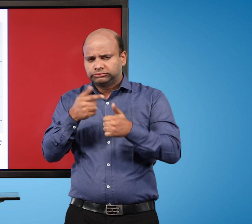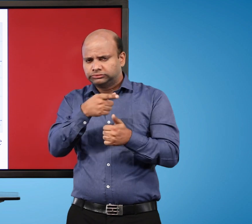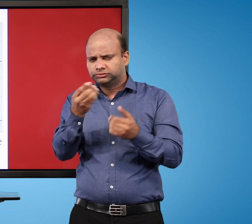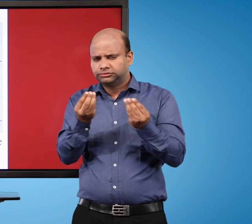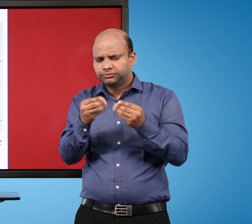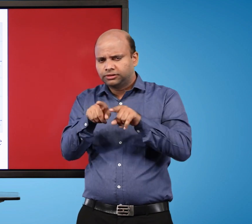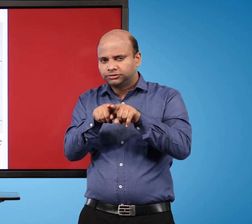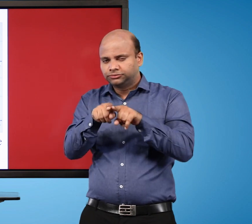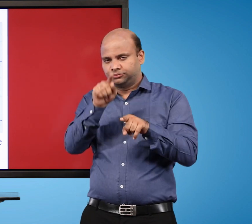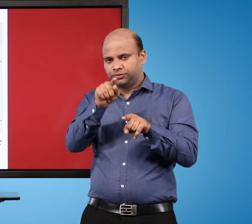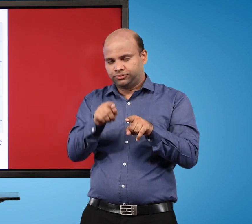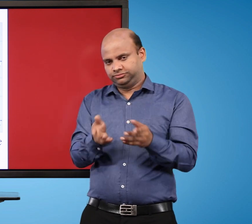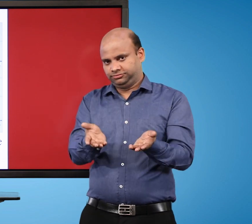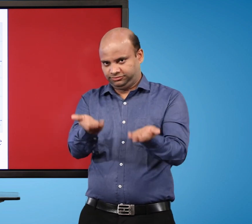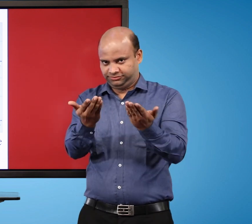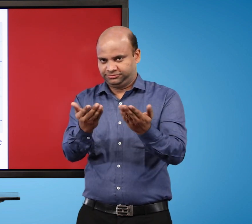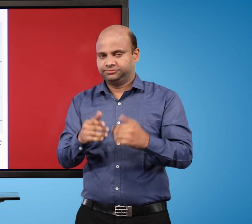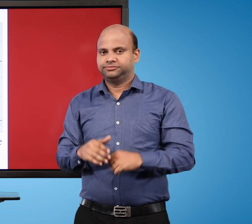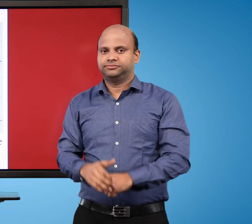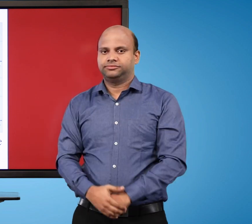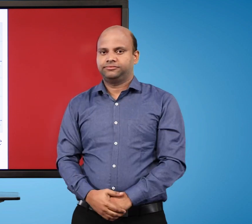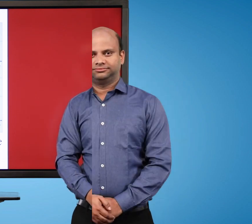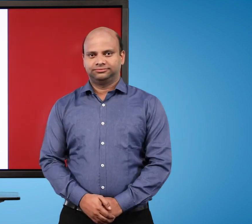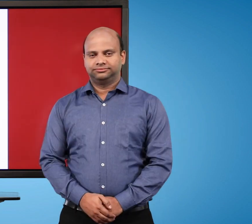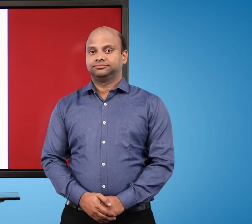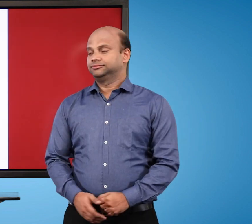by taking a few more examples of your own.